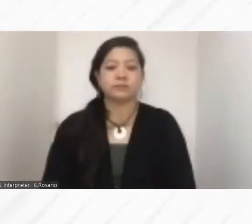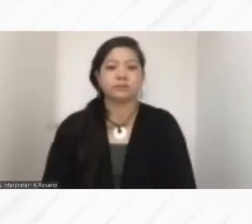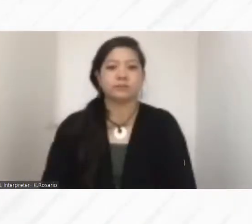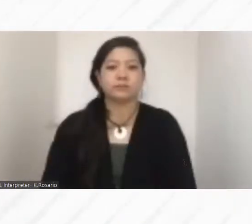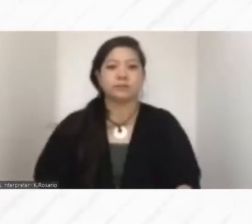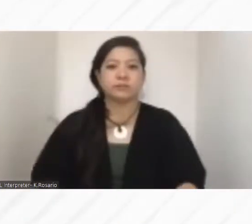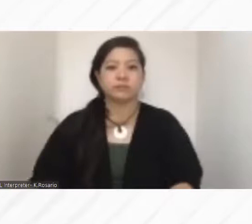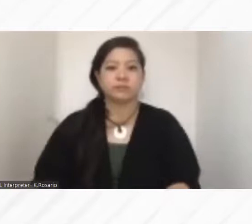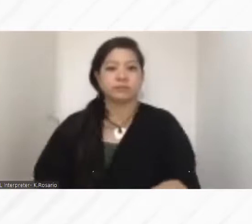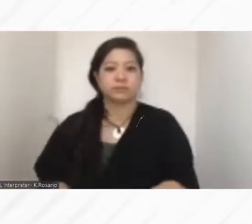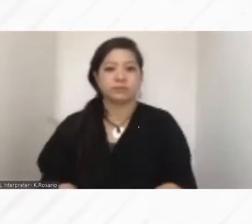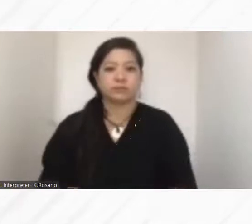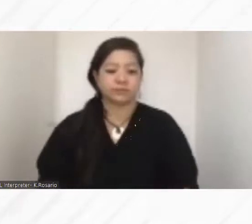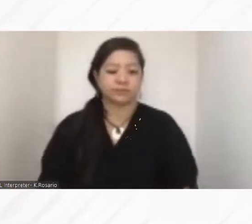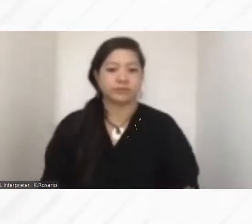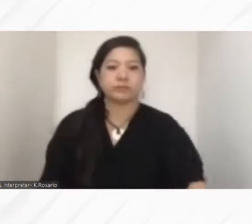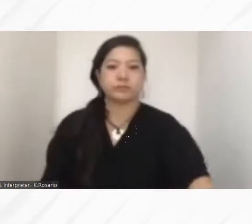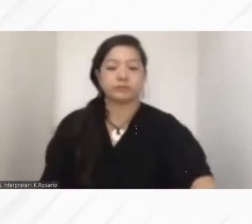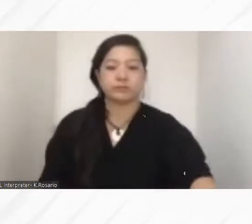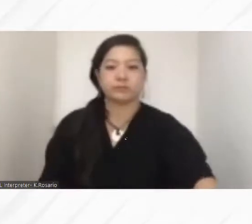Mayor, if you can unmute.